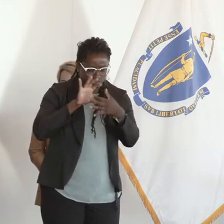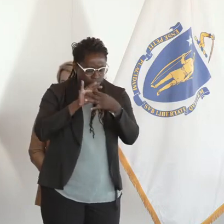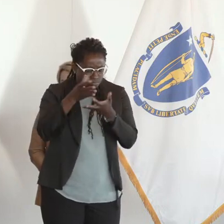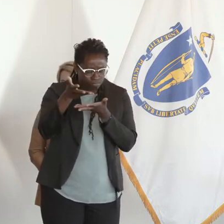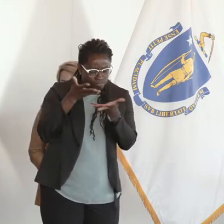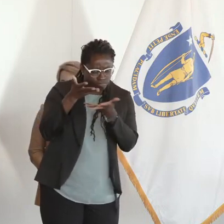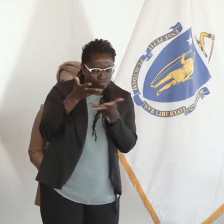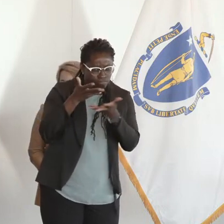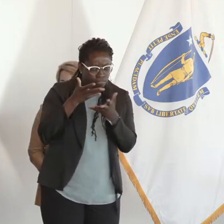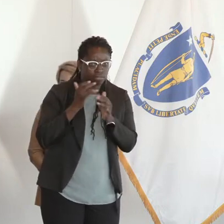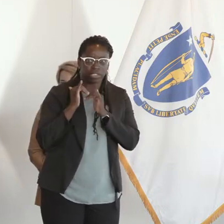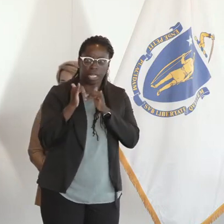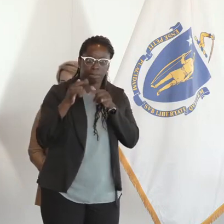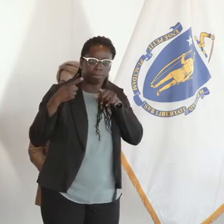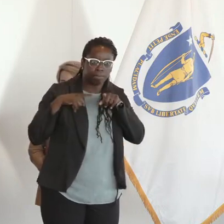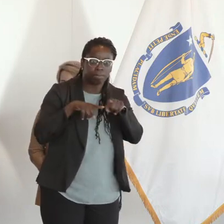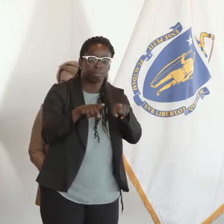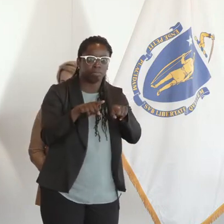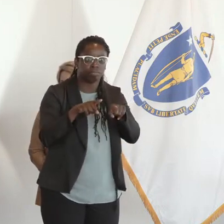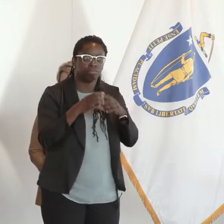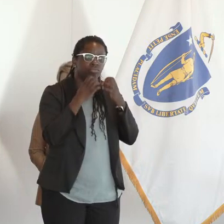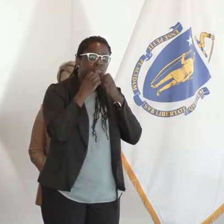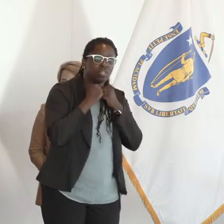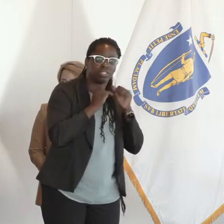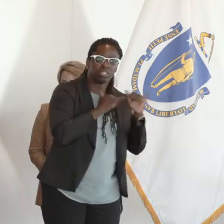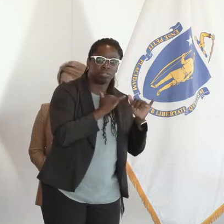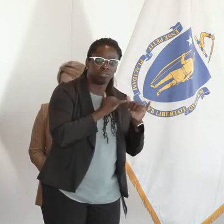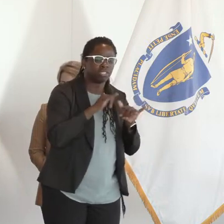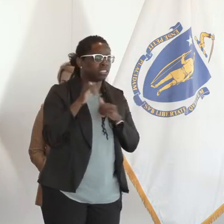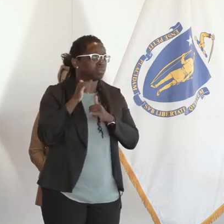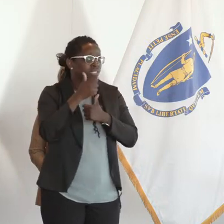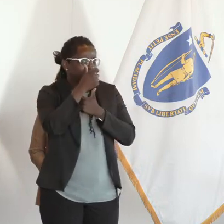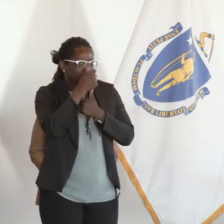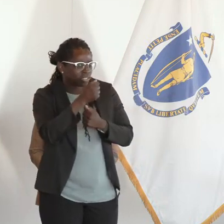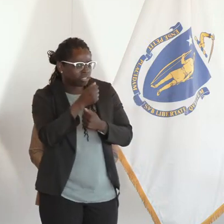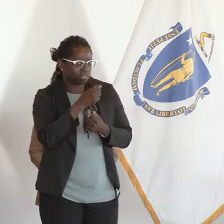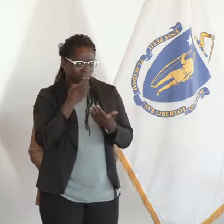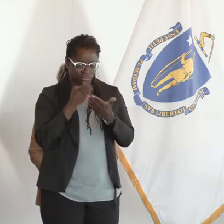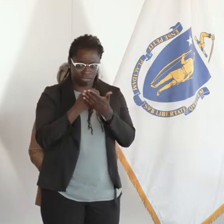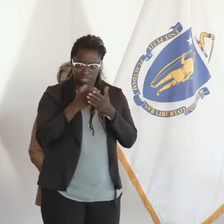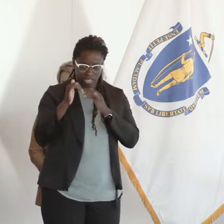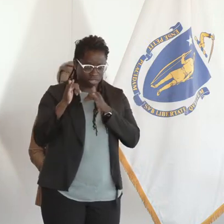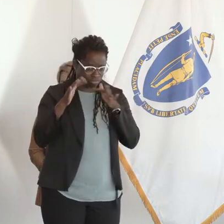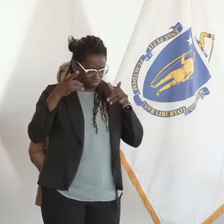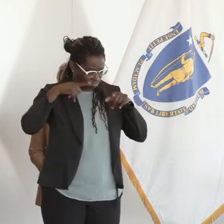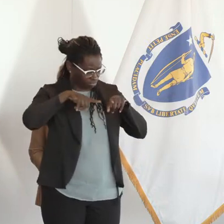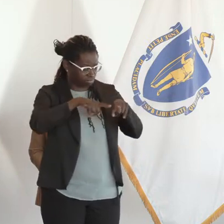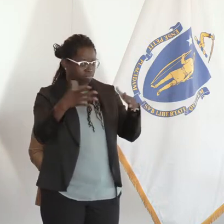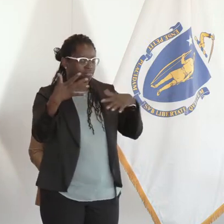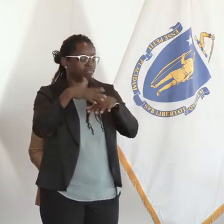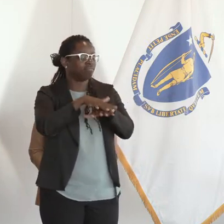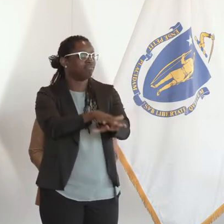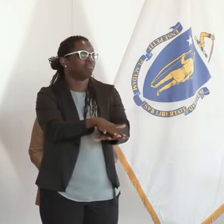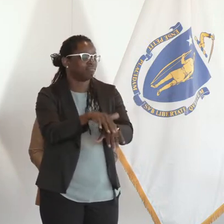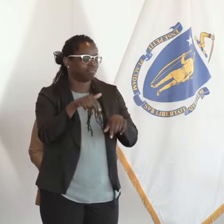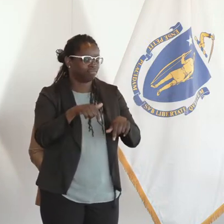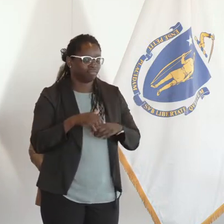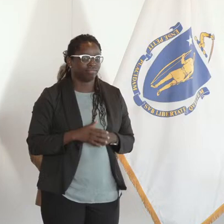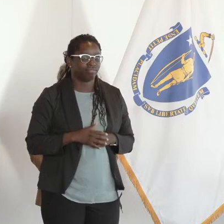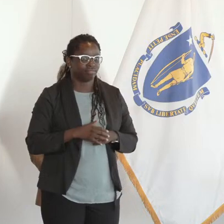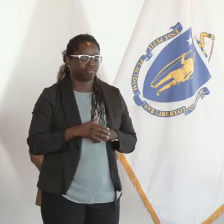values, common interests, and close economic integration. Our long-standing free trade agreements